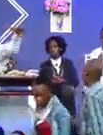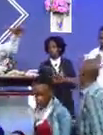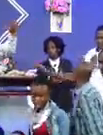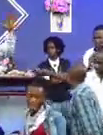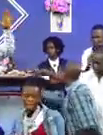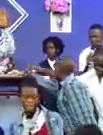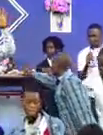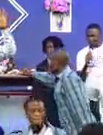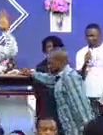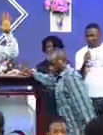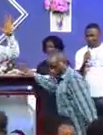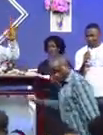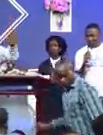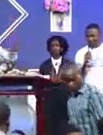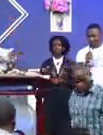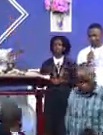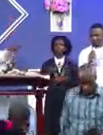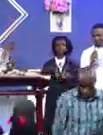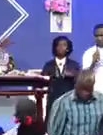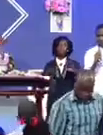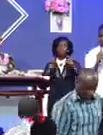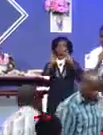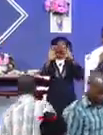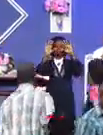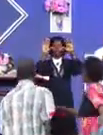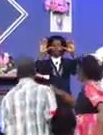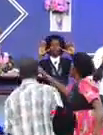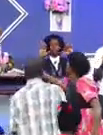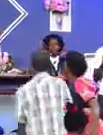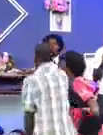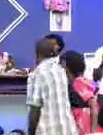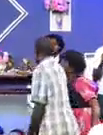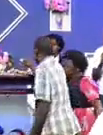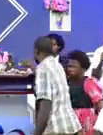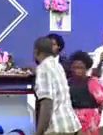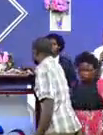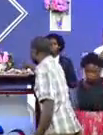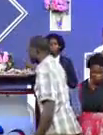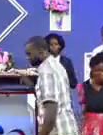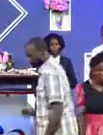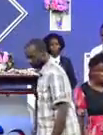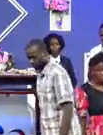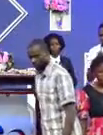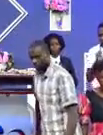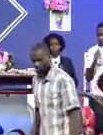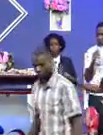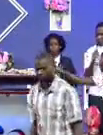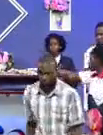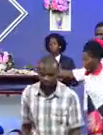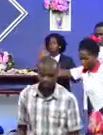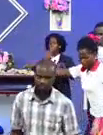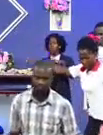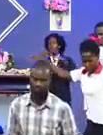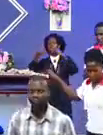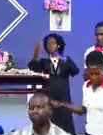you picked from. Everybody coming, may the Lord bless you.